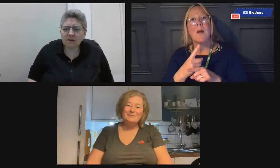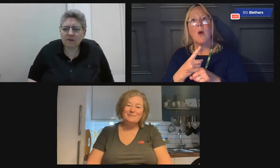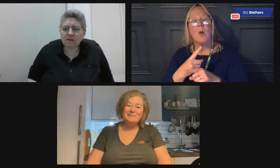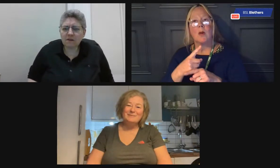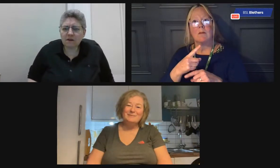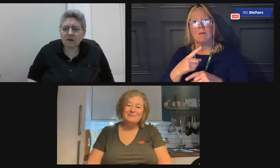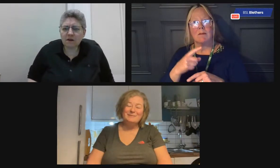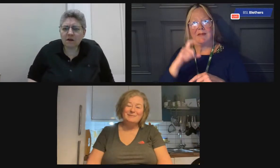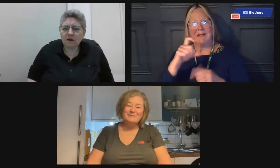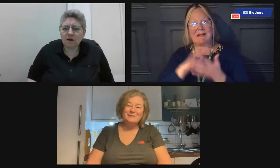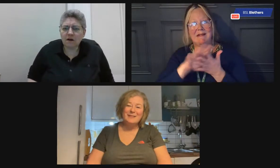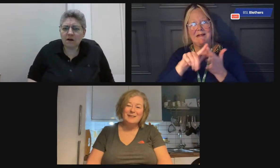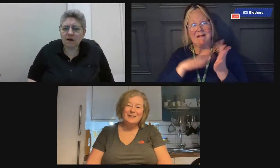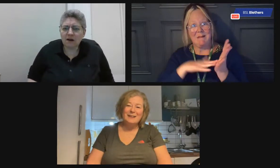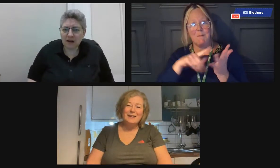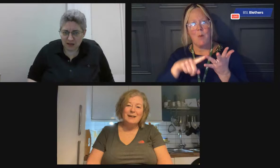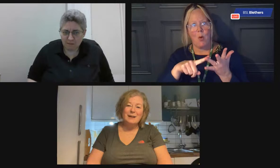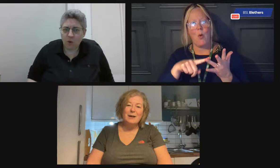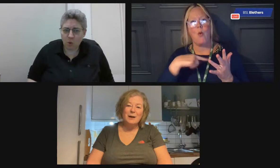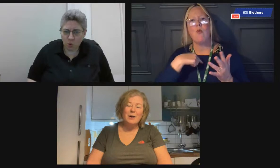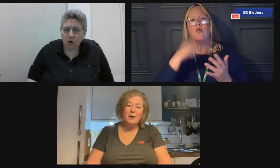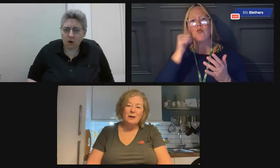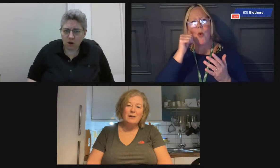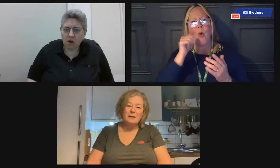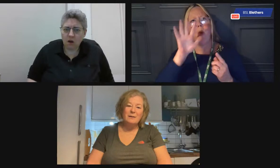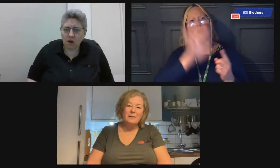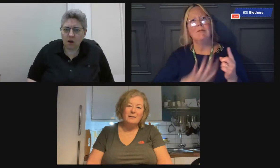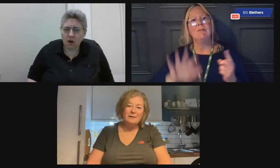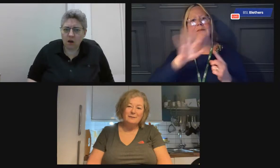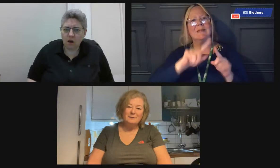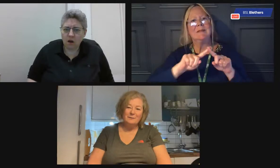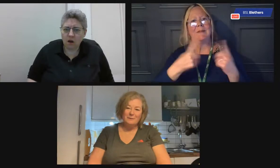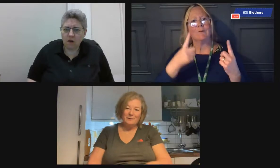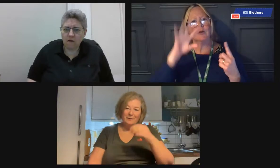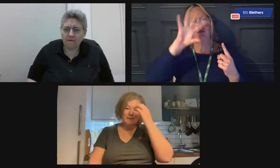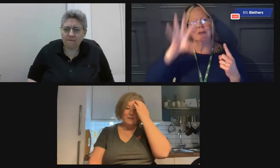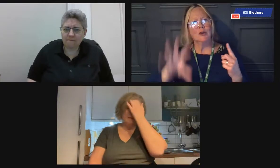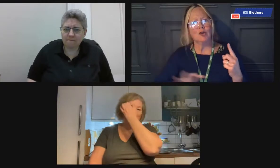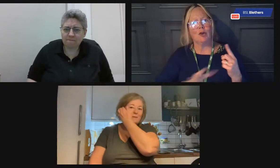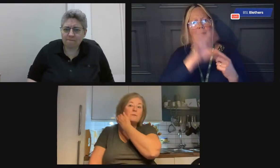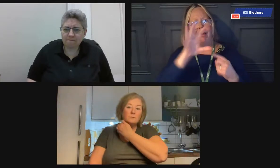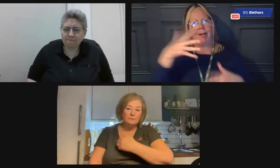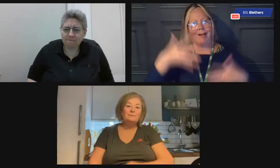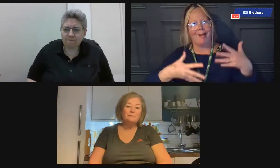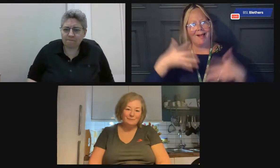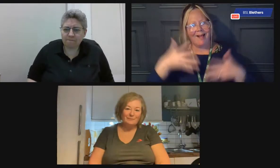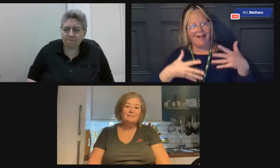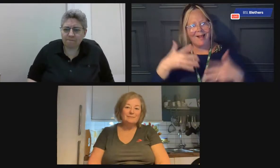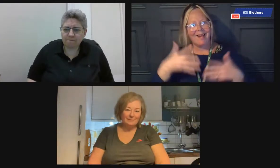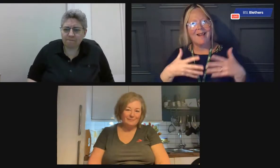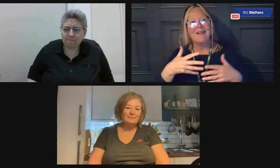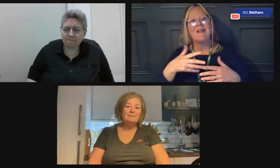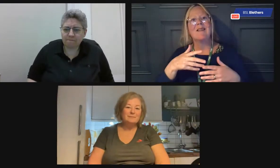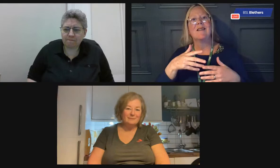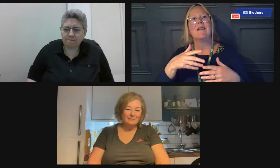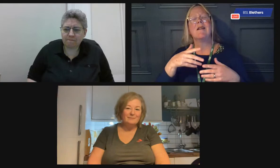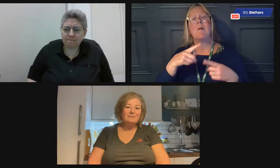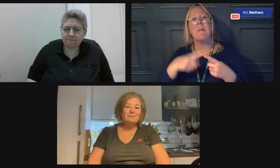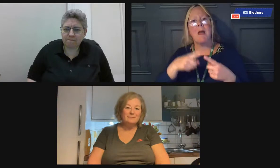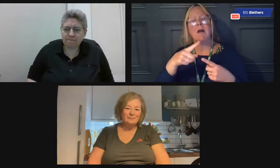these different forms of treatment for cancer. Yeah, when you're talking about chemo, it tends to